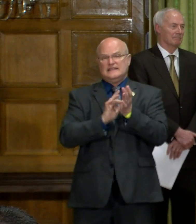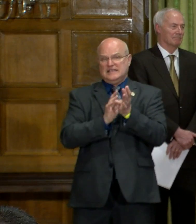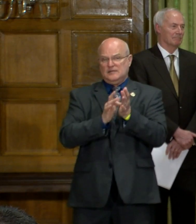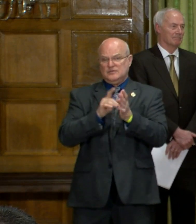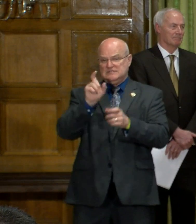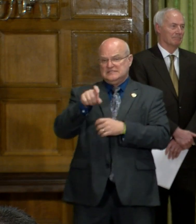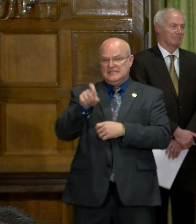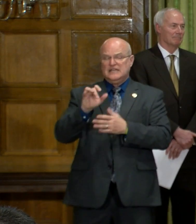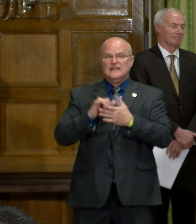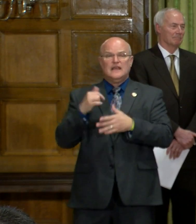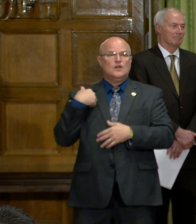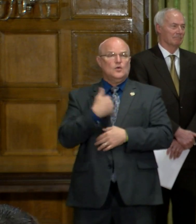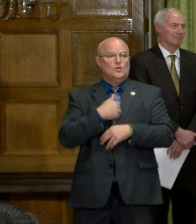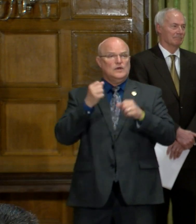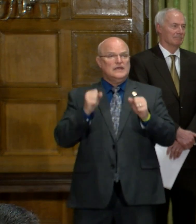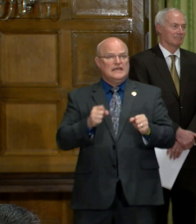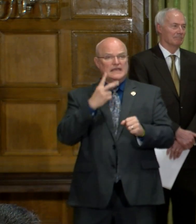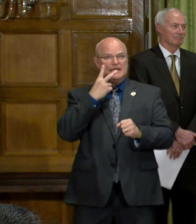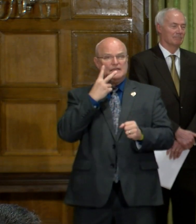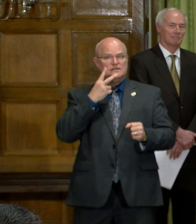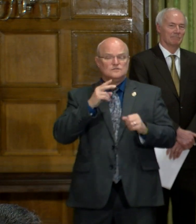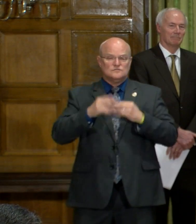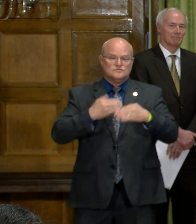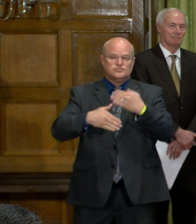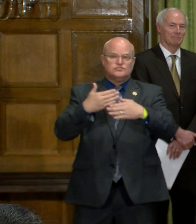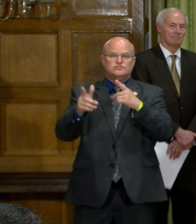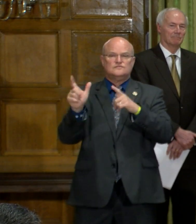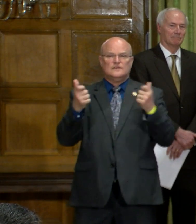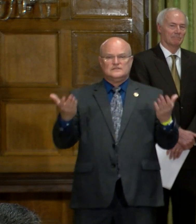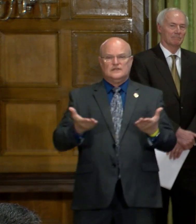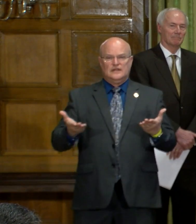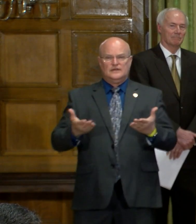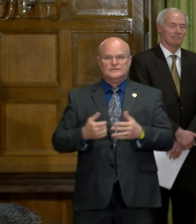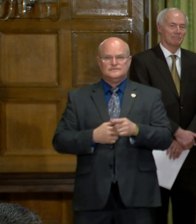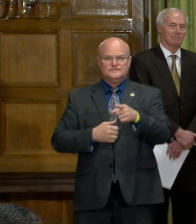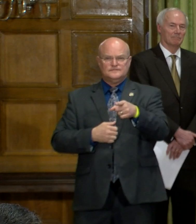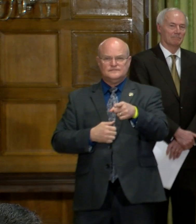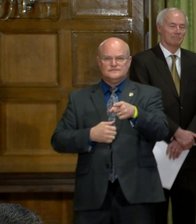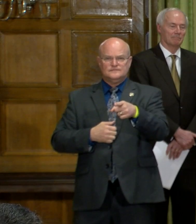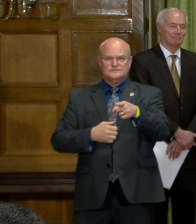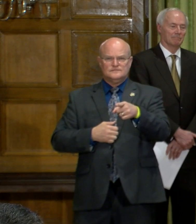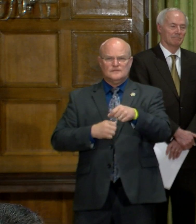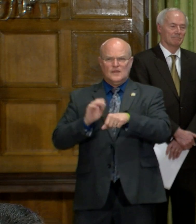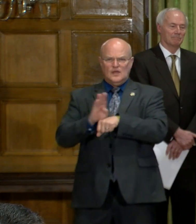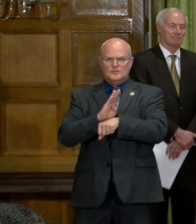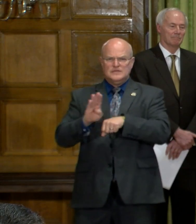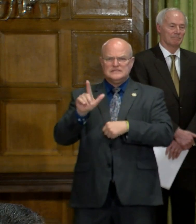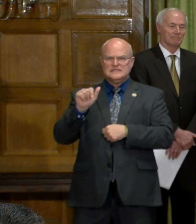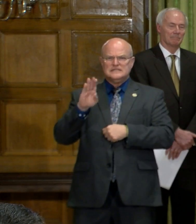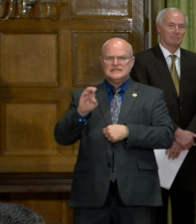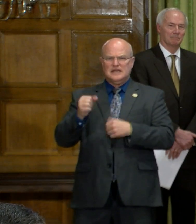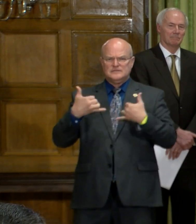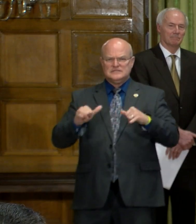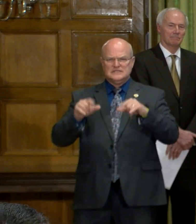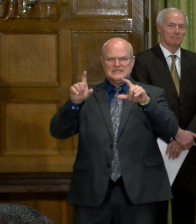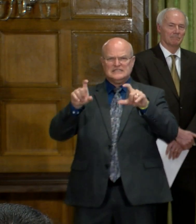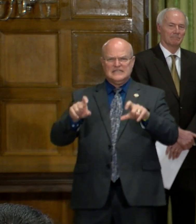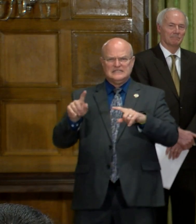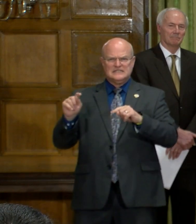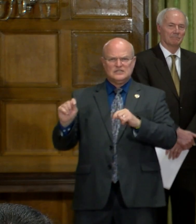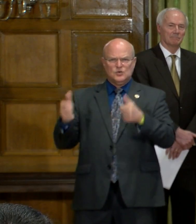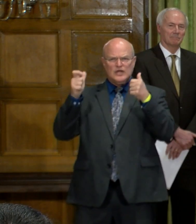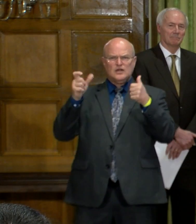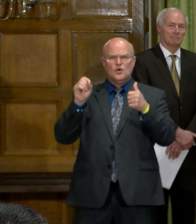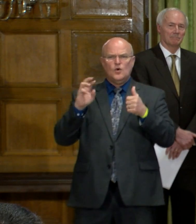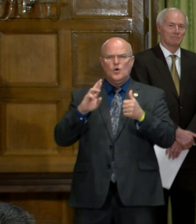reagents that we can dramatically scale up here as well. Are those commercial labs, are they starting to get tests done